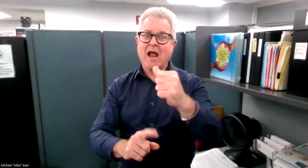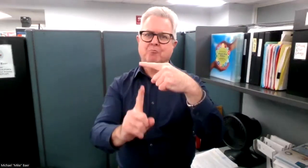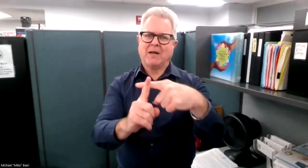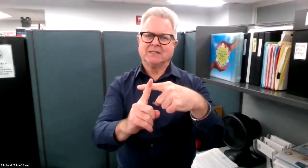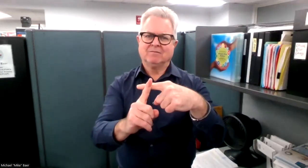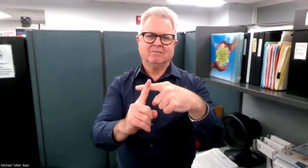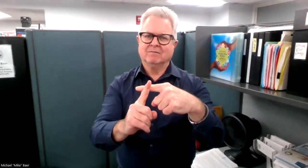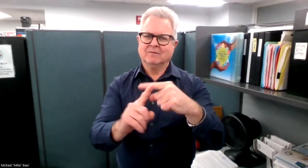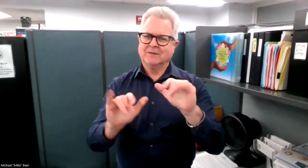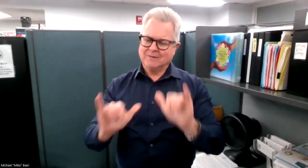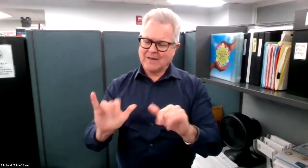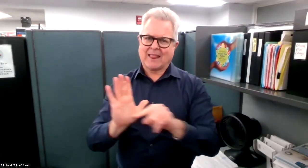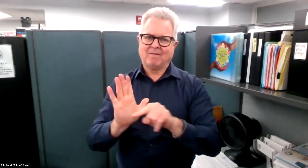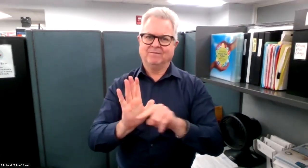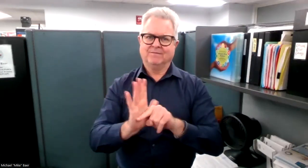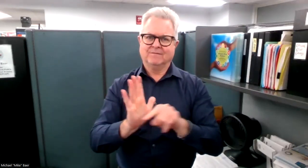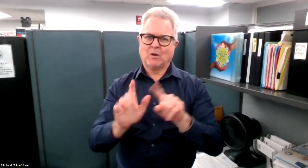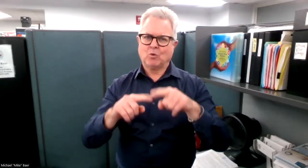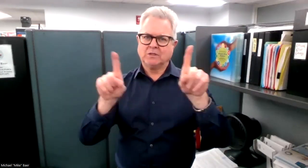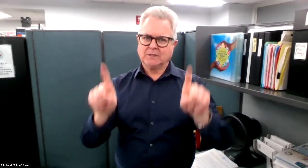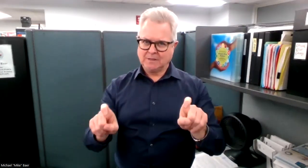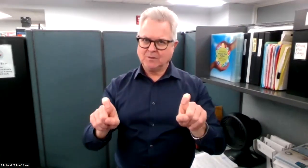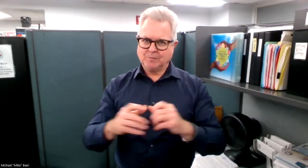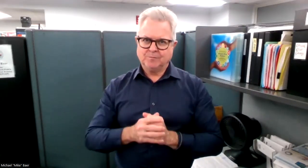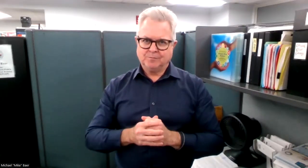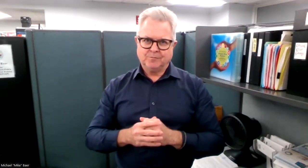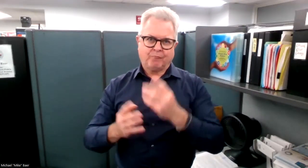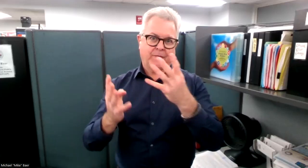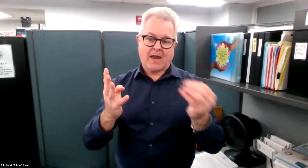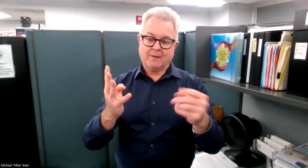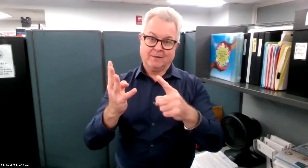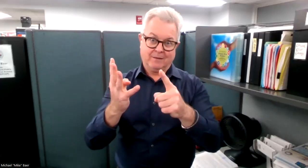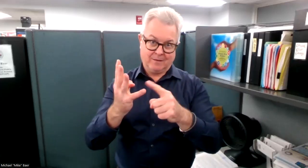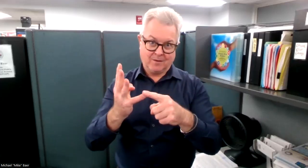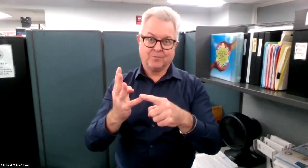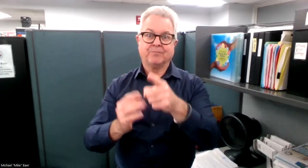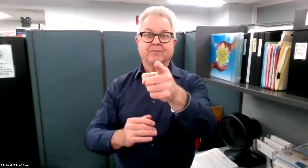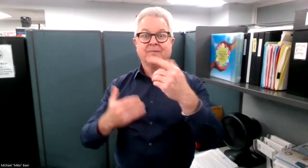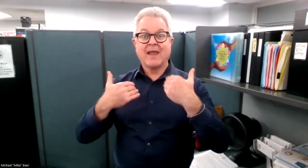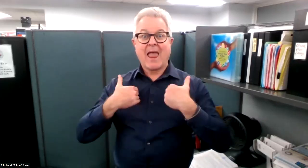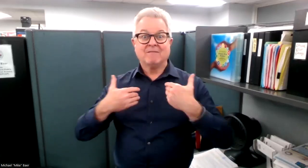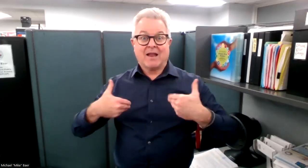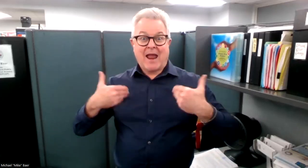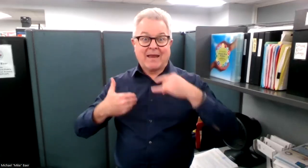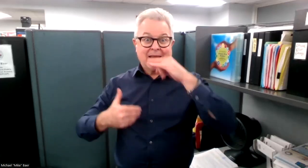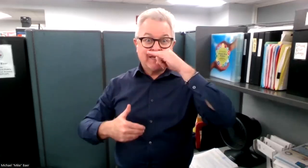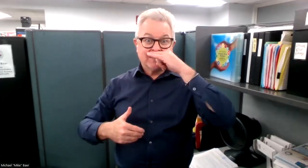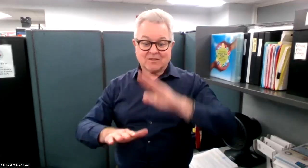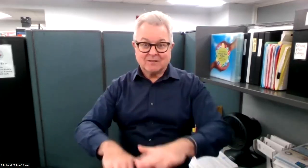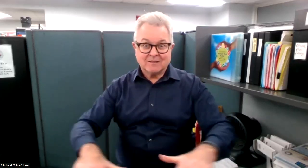physician to make sure that you're not positive, okay, and that you remain negative. And the 4th thing that they want you to do is that if